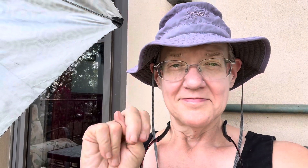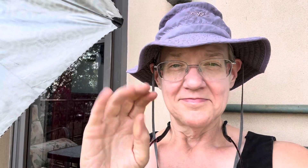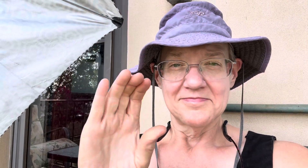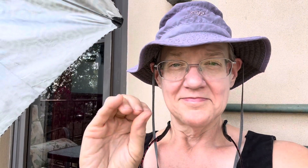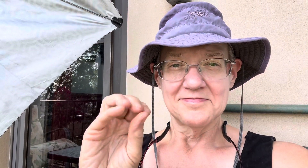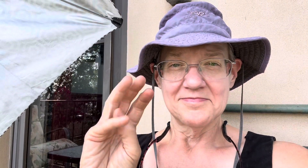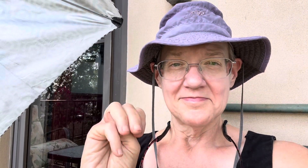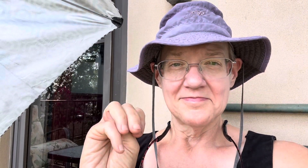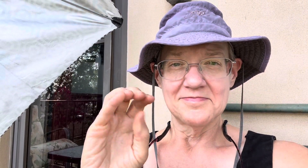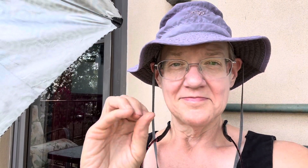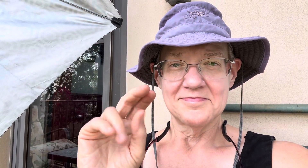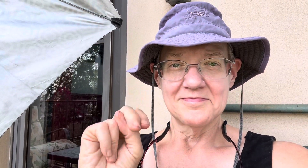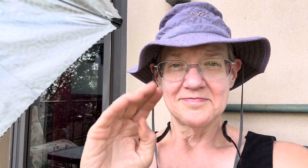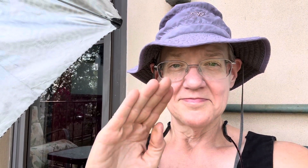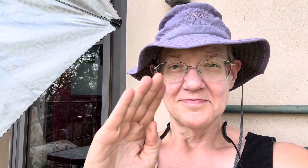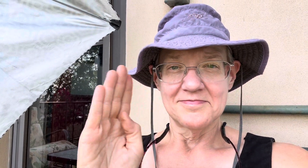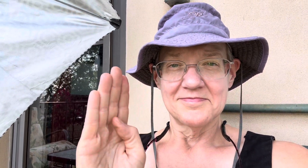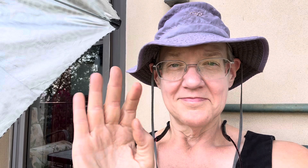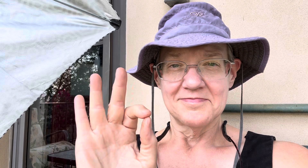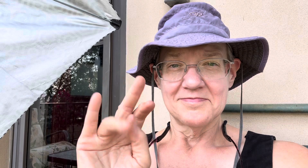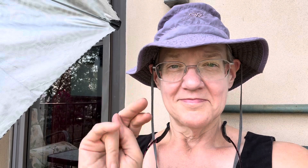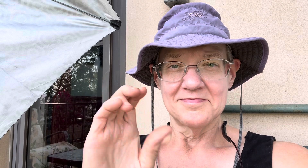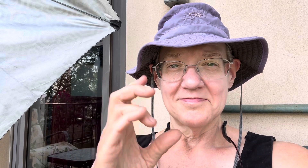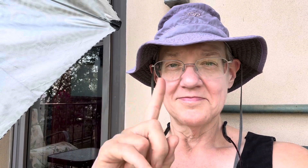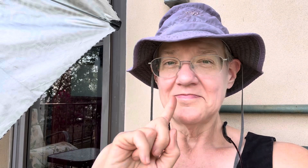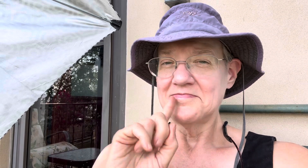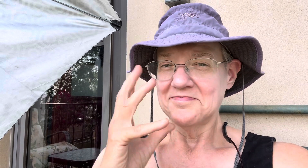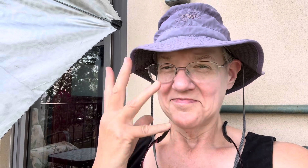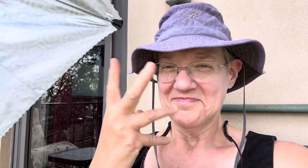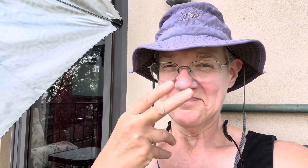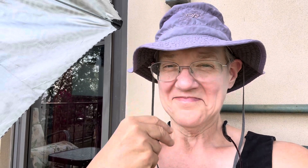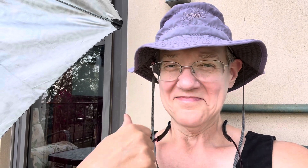Even the common house finch are beautiful.